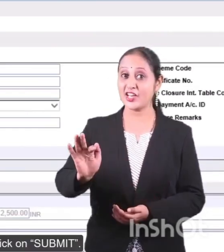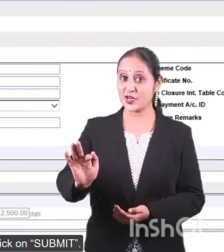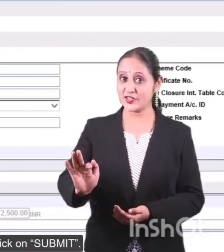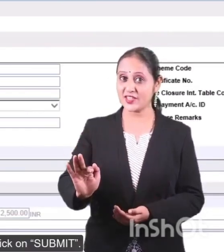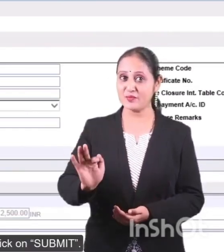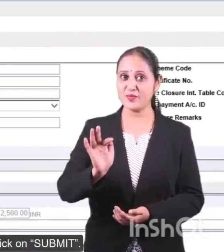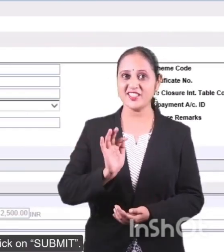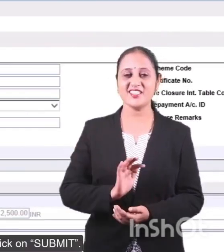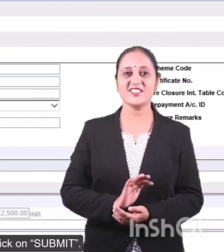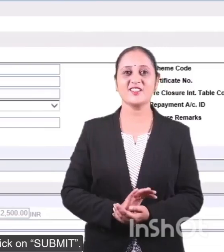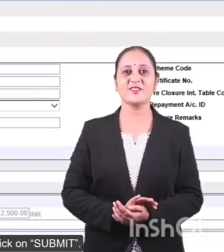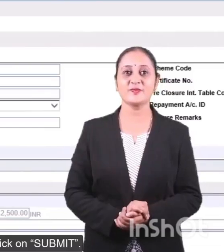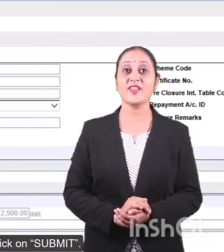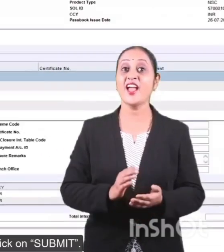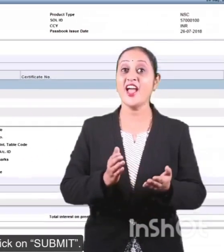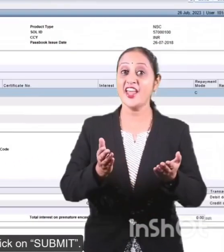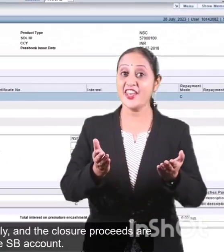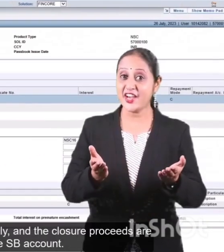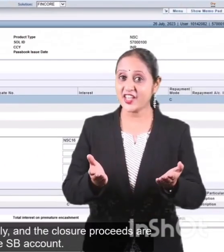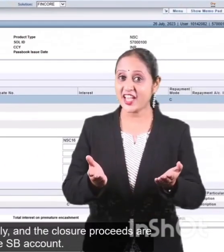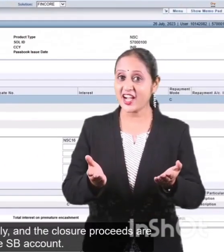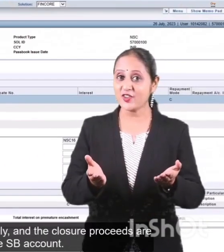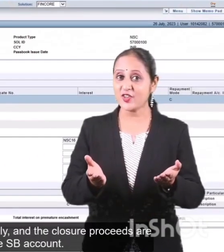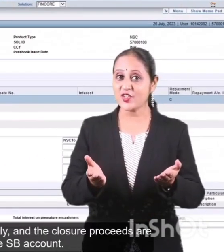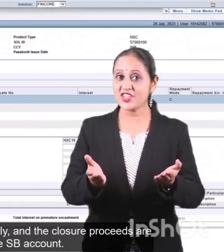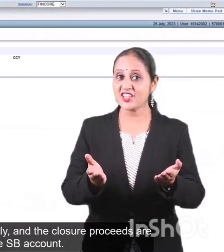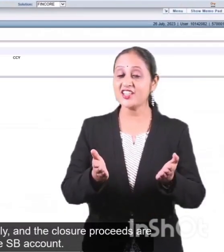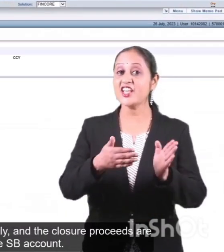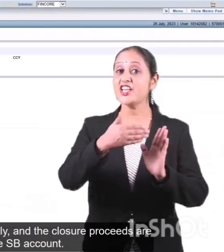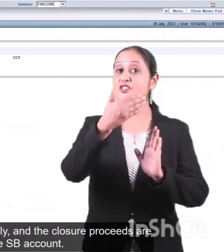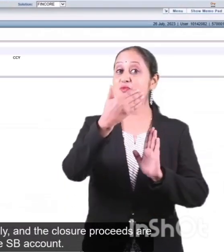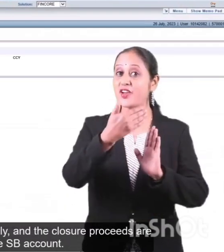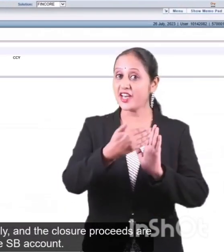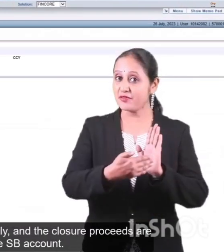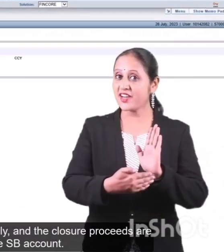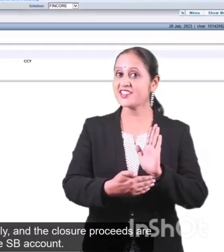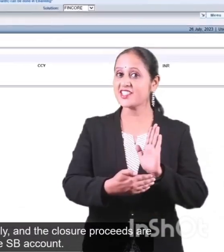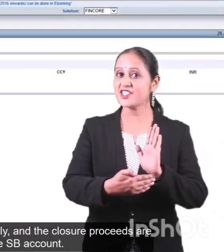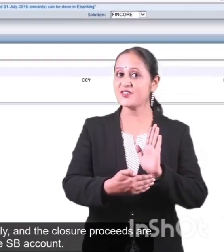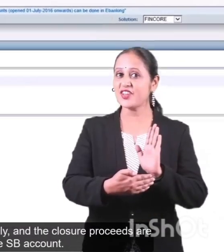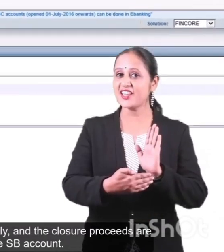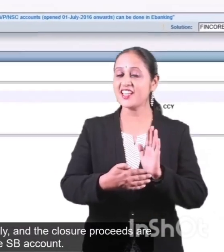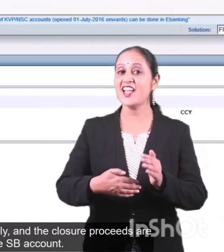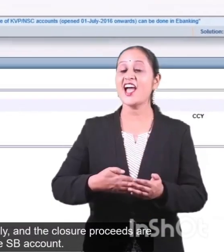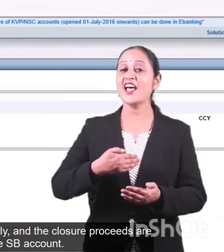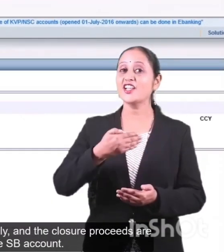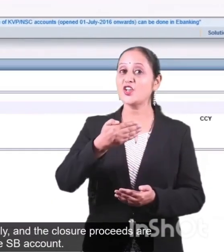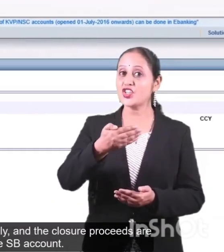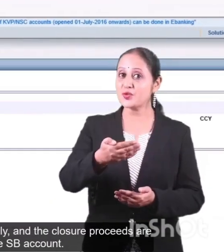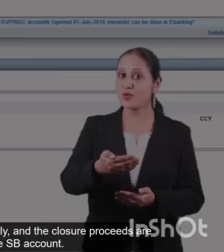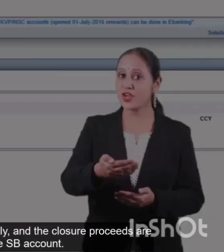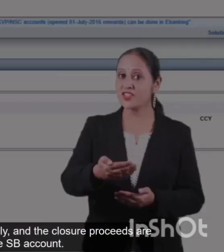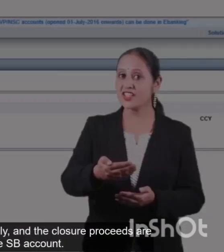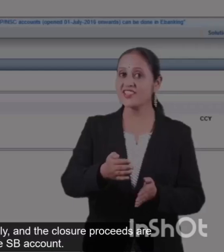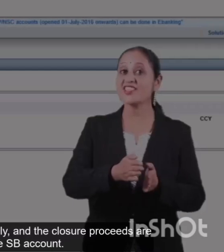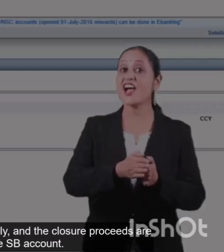closure. Click on Submit. Now the account closure is verified